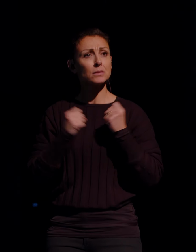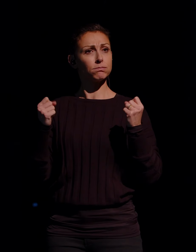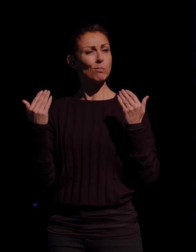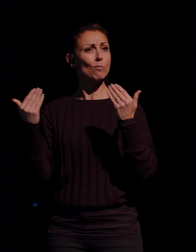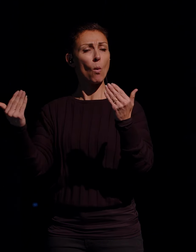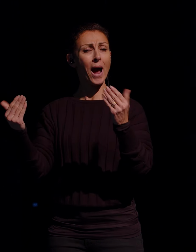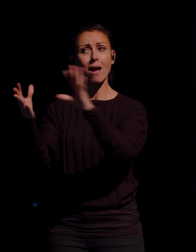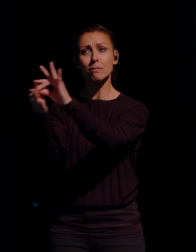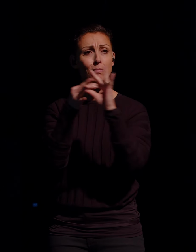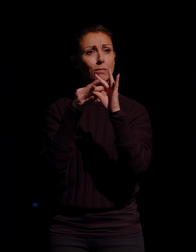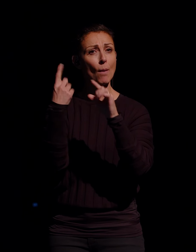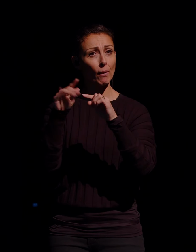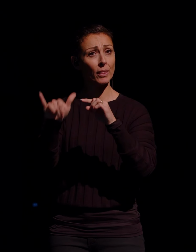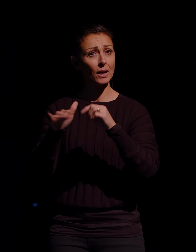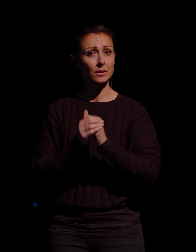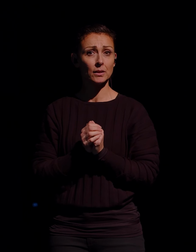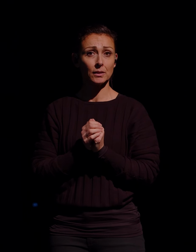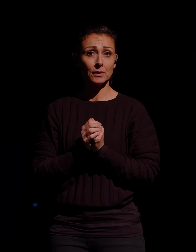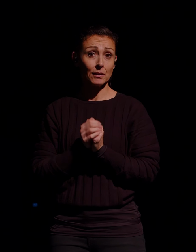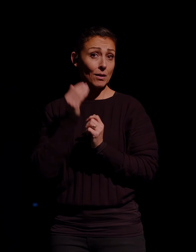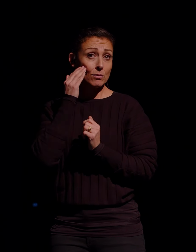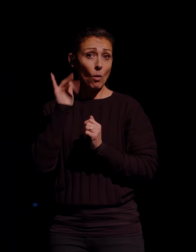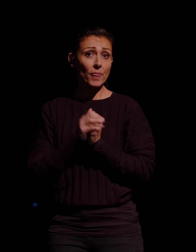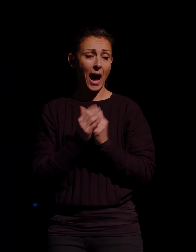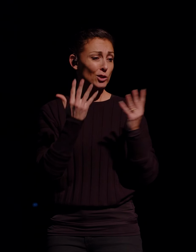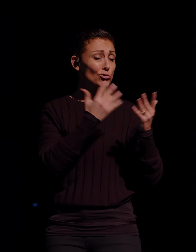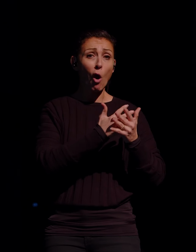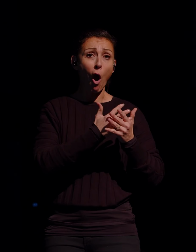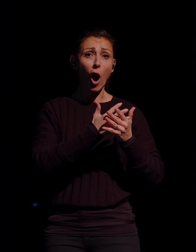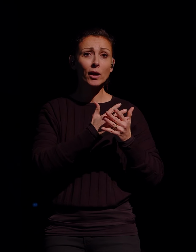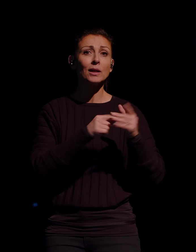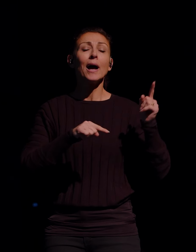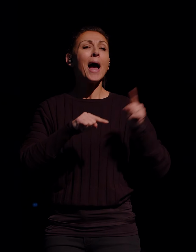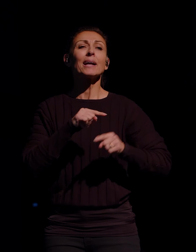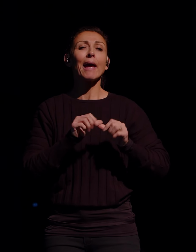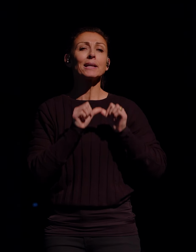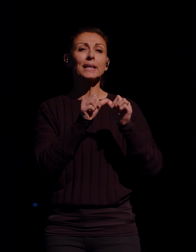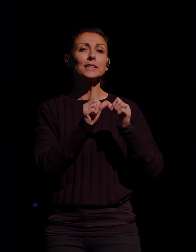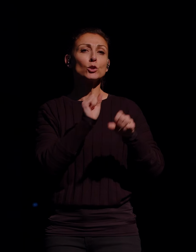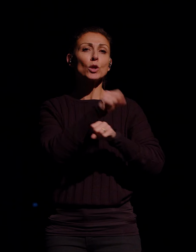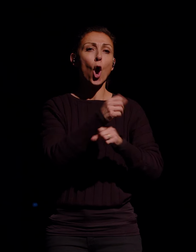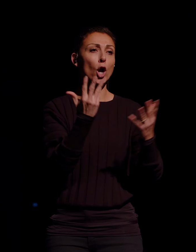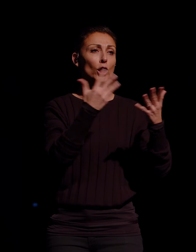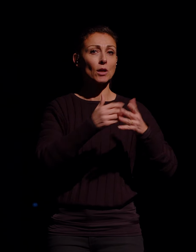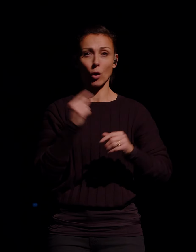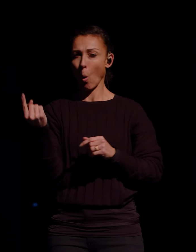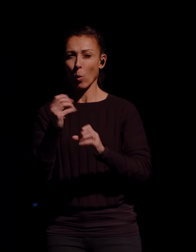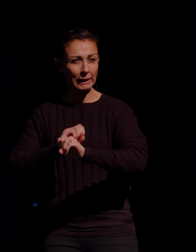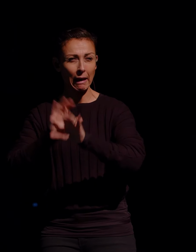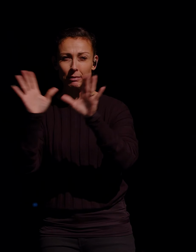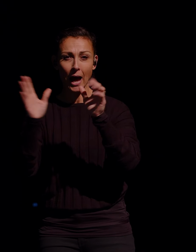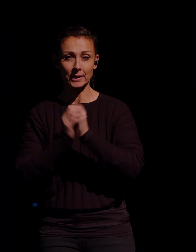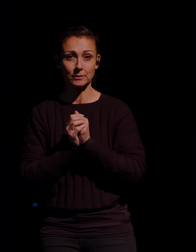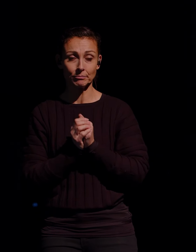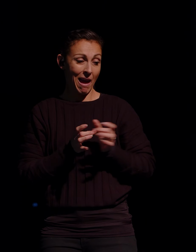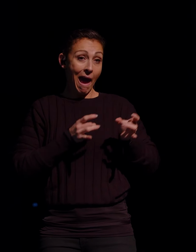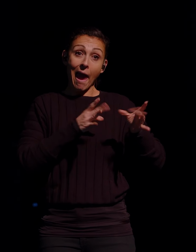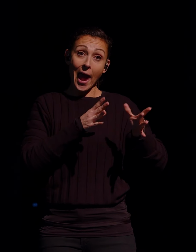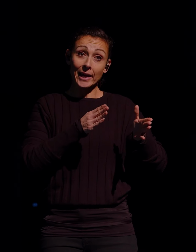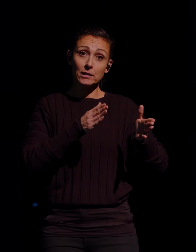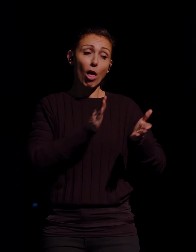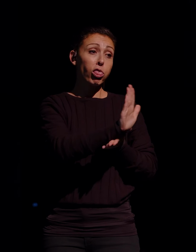To remember that darkness cannot drive out darkness, only light can do that. And that hate cannot drive out hate,